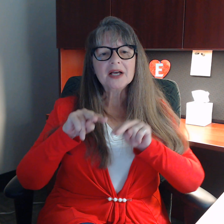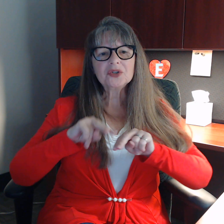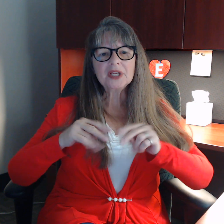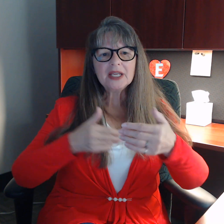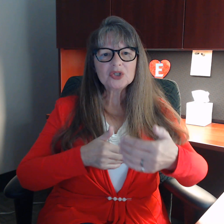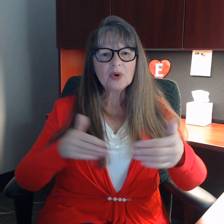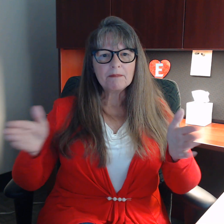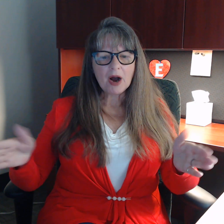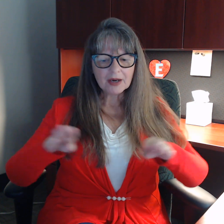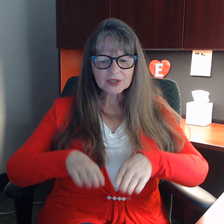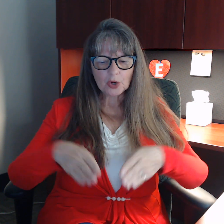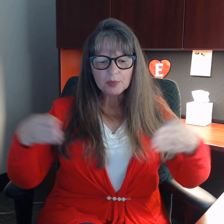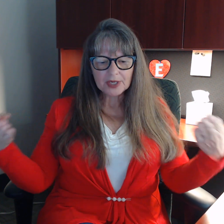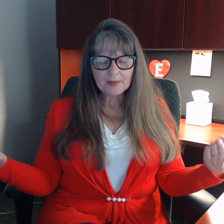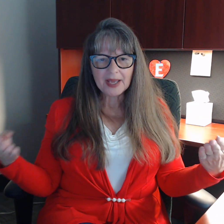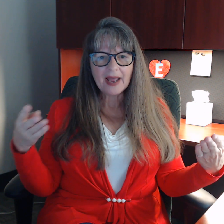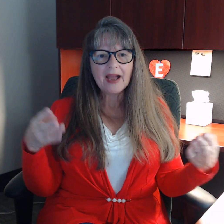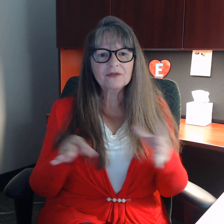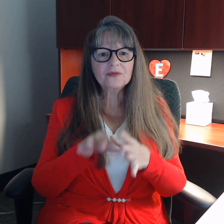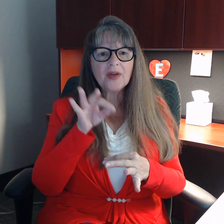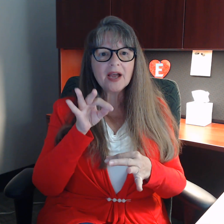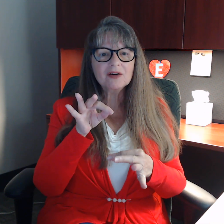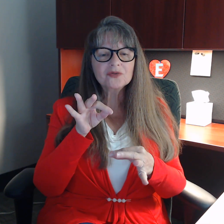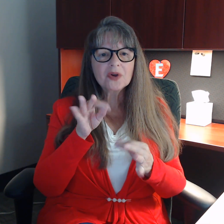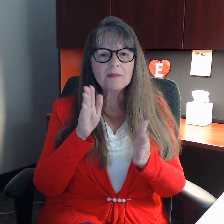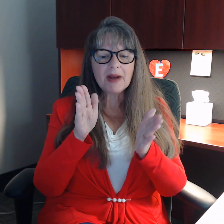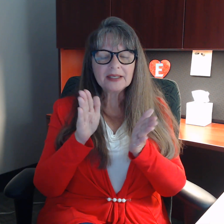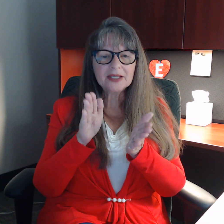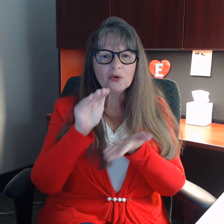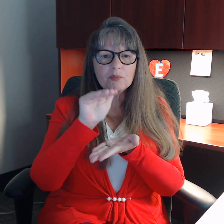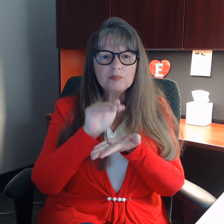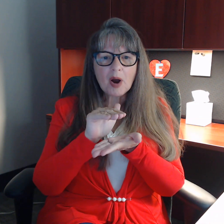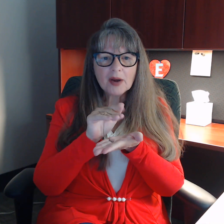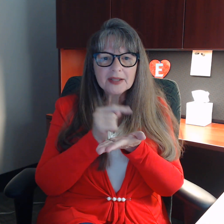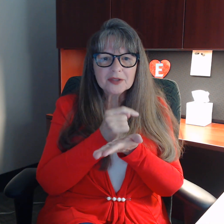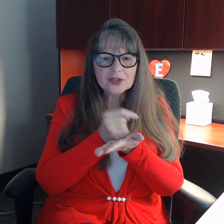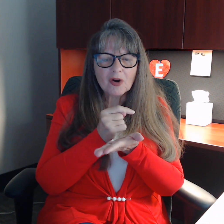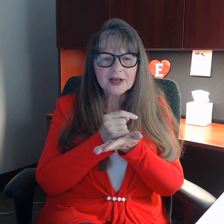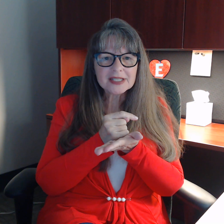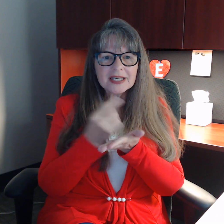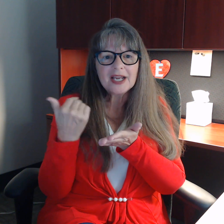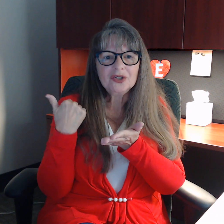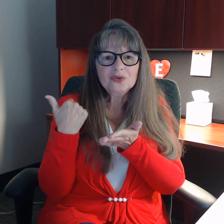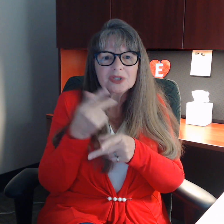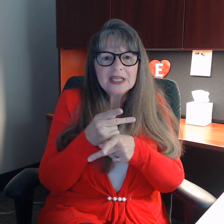looking into a box, opened up, and I found my little pocket thesaurus that I used to keep